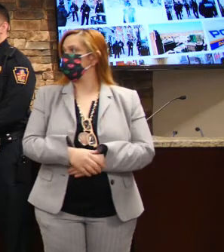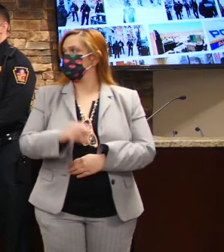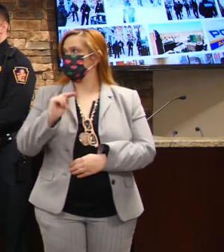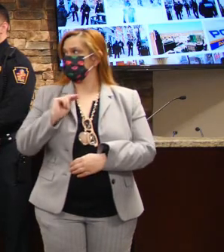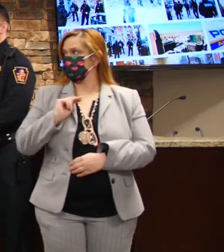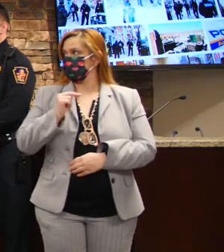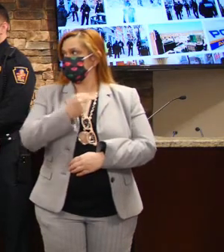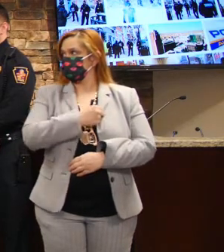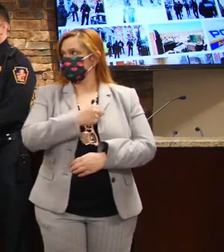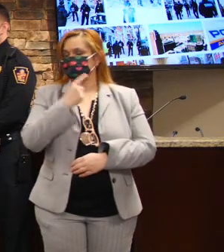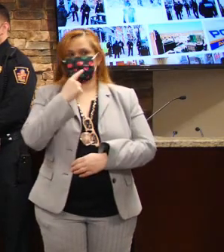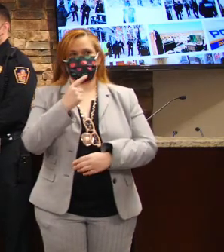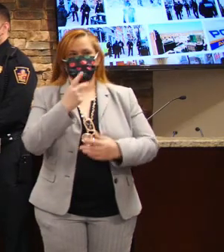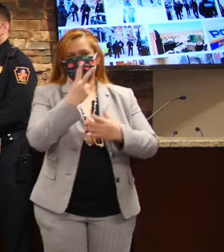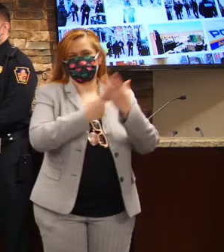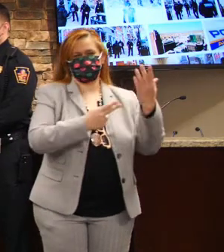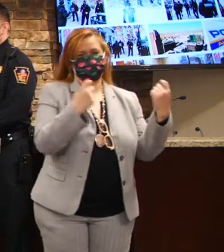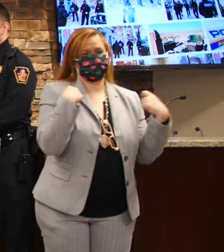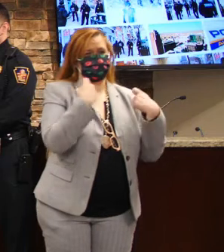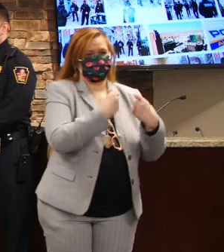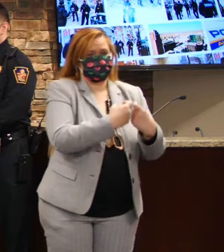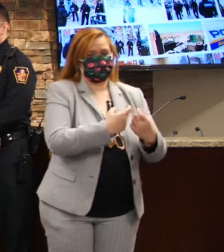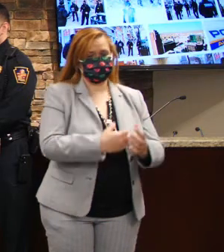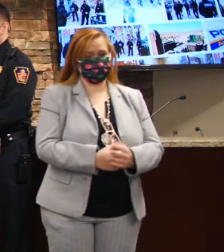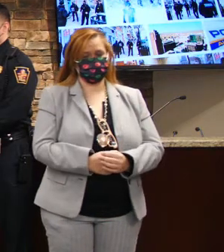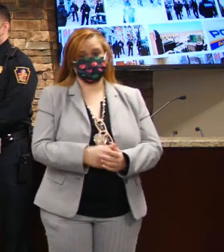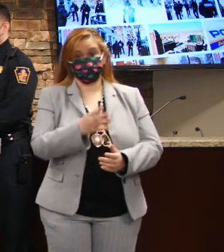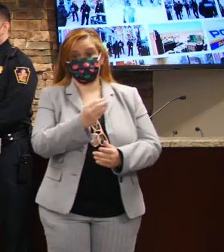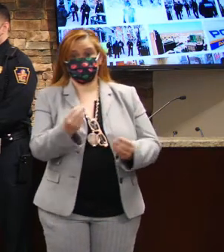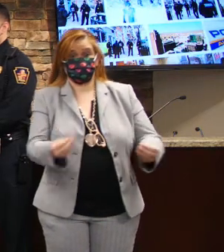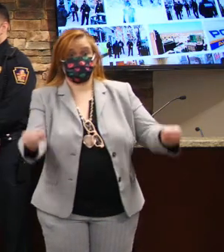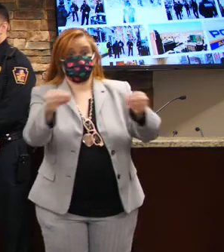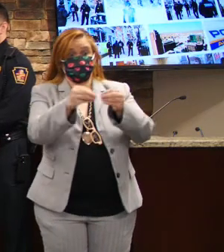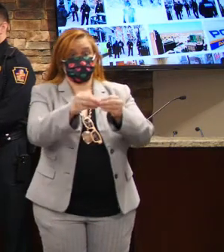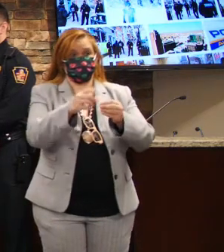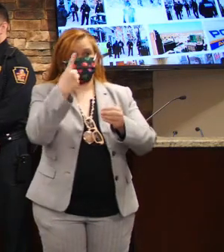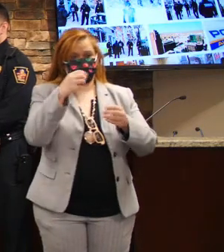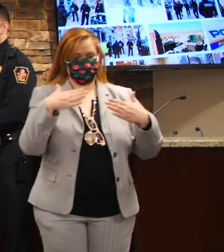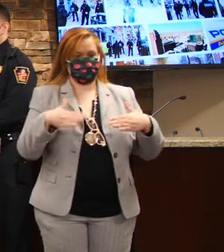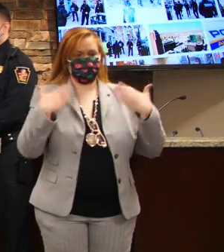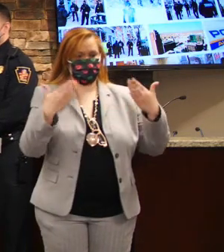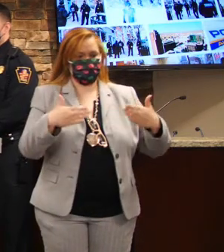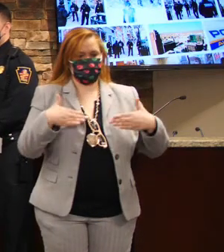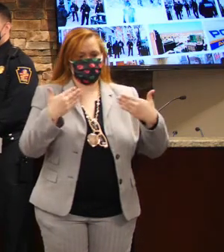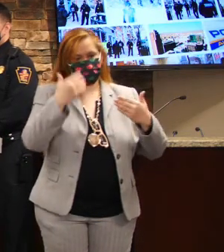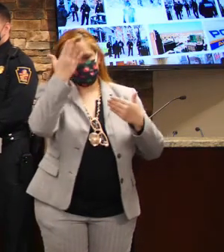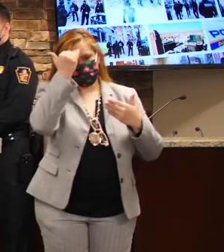Ladies and gentlemen, today I am smiling. It's not hidden by a mask. I am very happy about why we are here